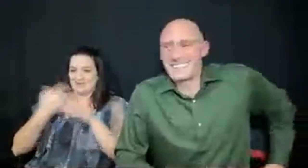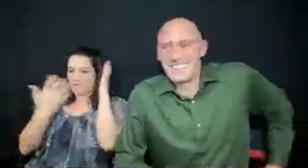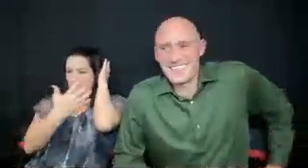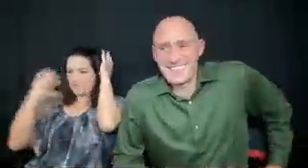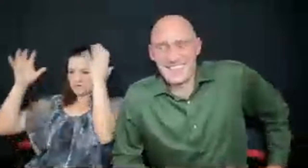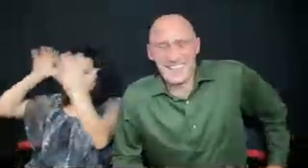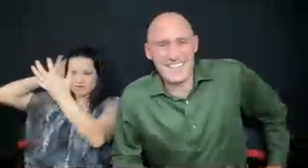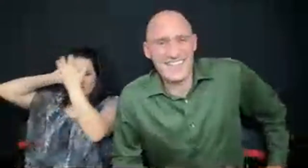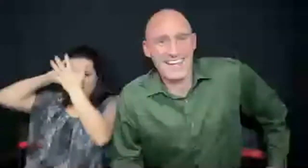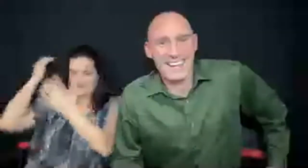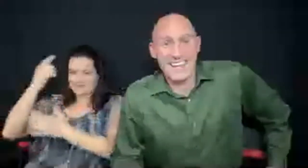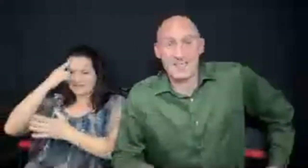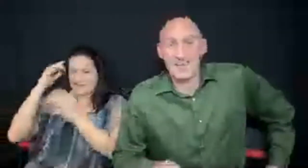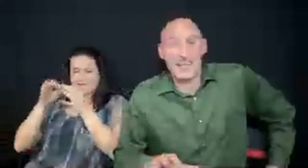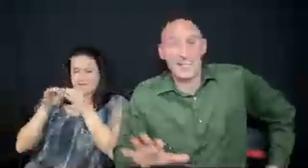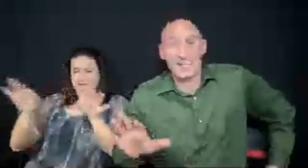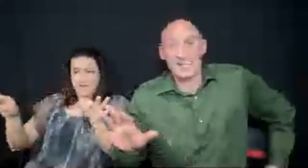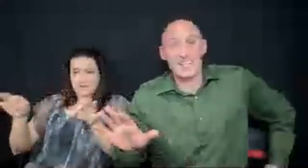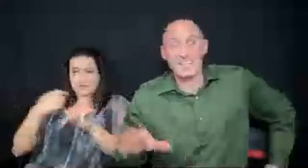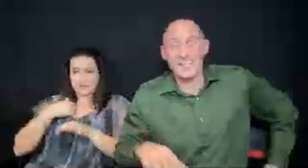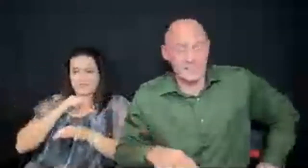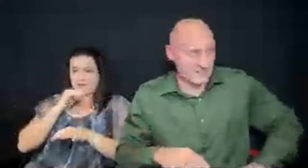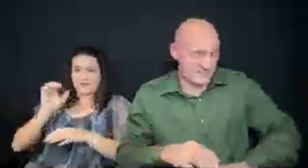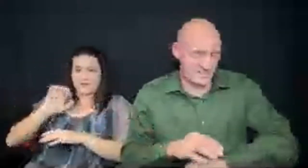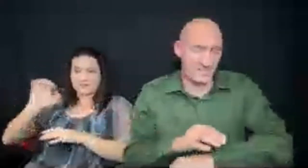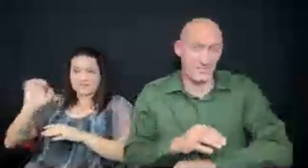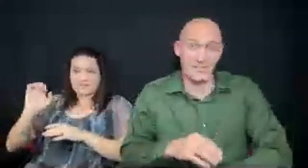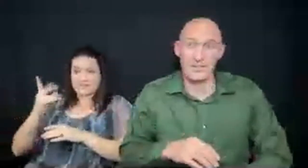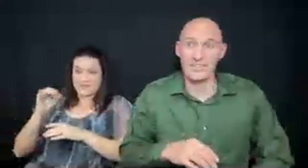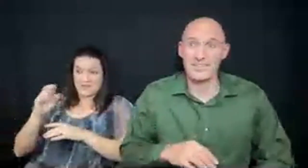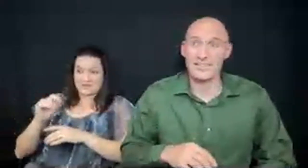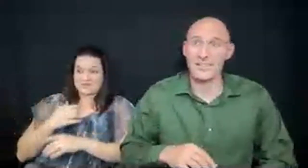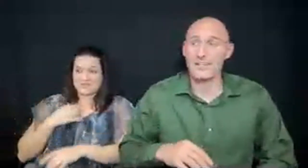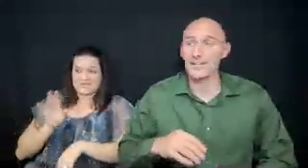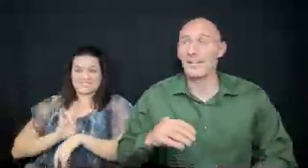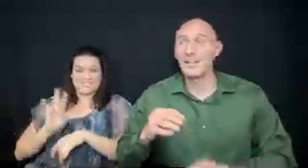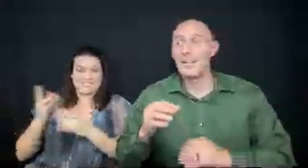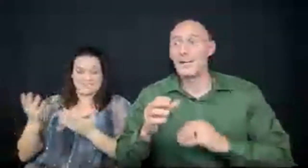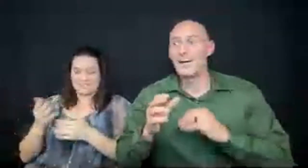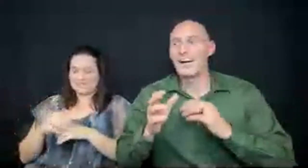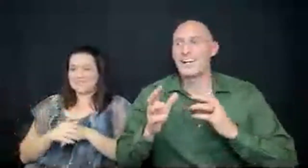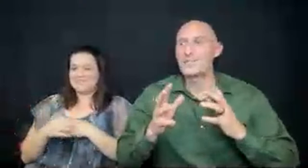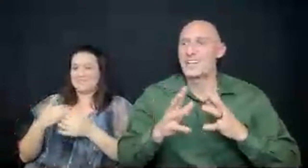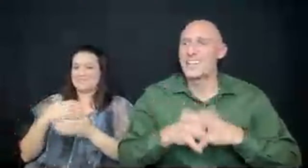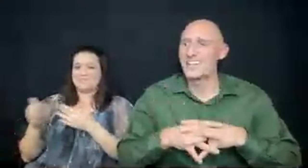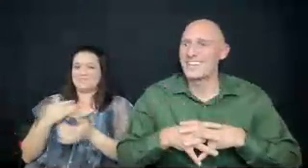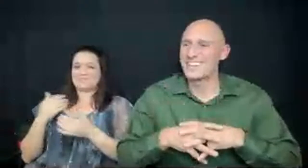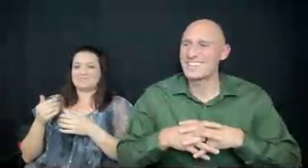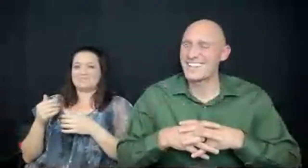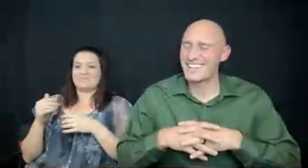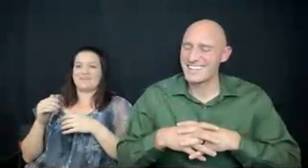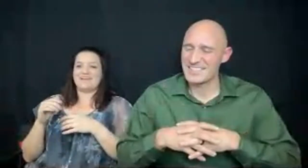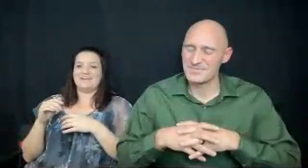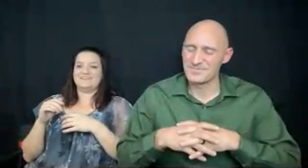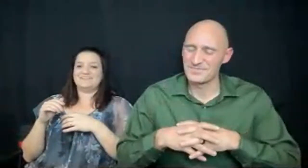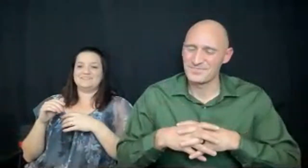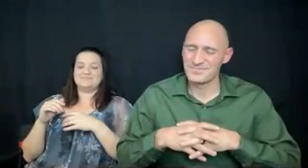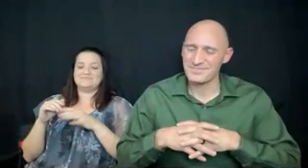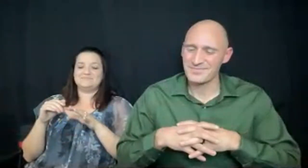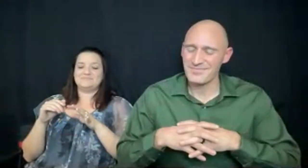it's getting late, and we're not even on the East Coast. It's only 7 o'clock. But anyways,